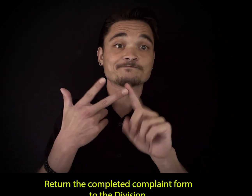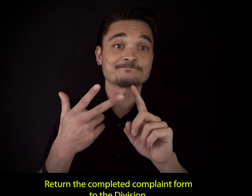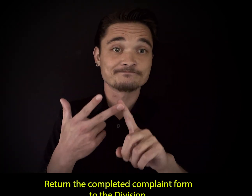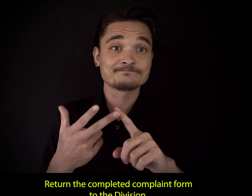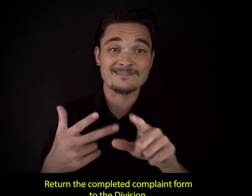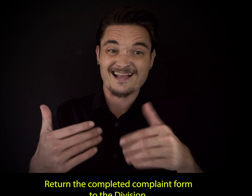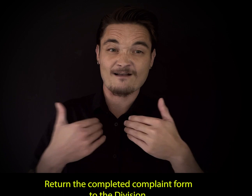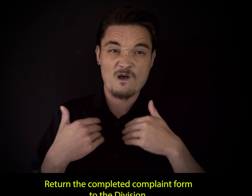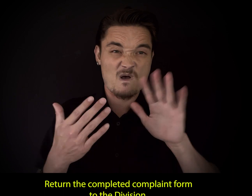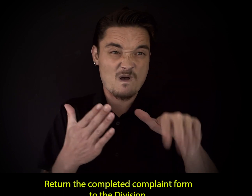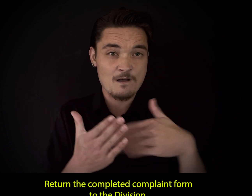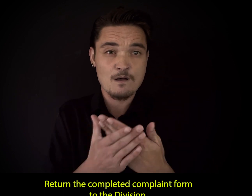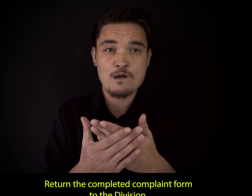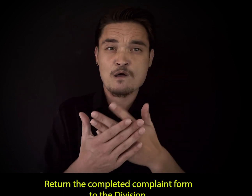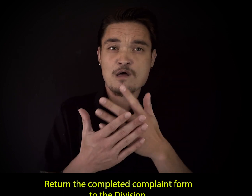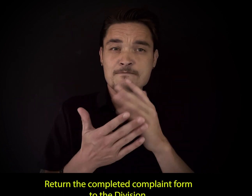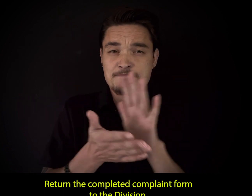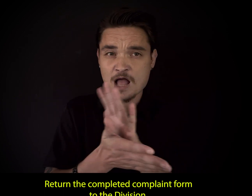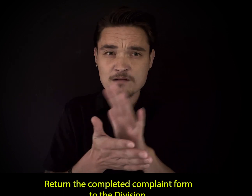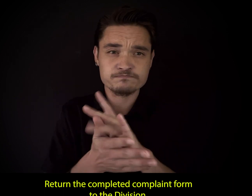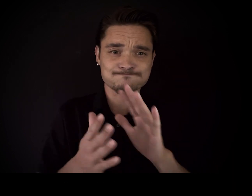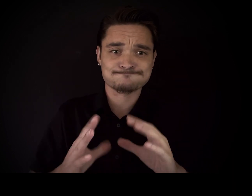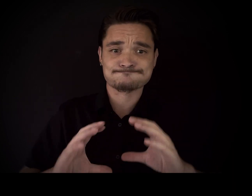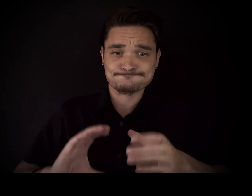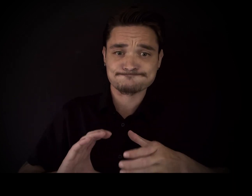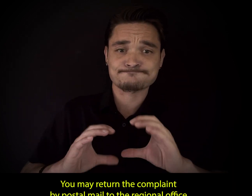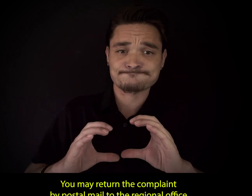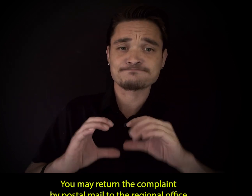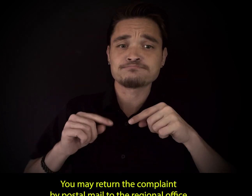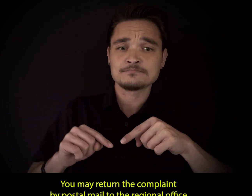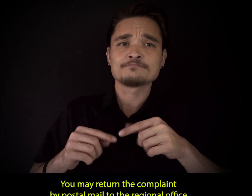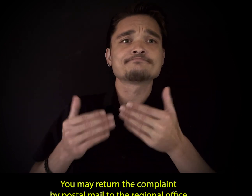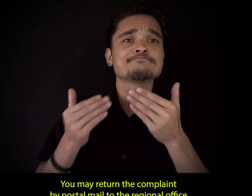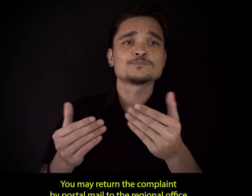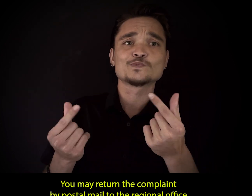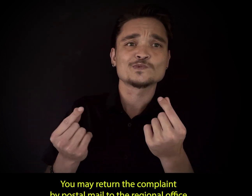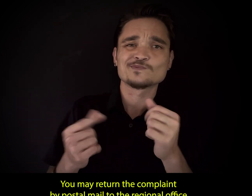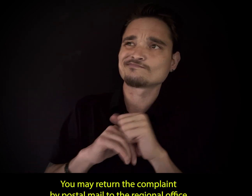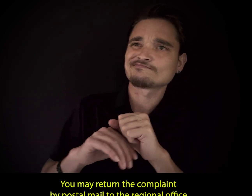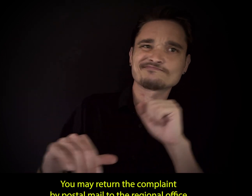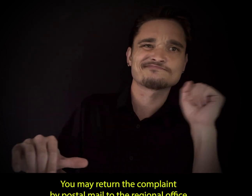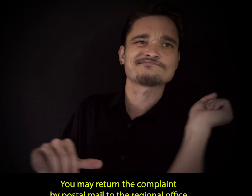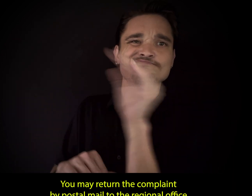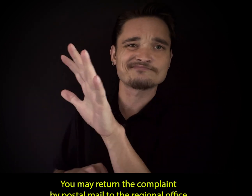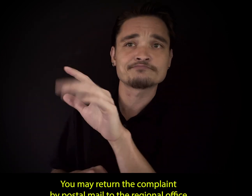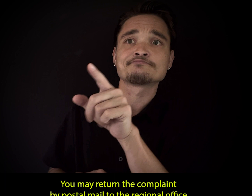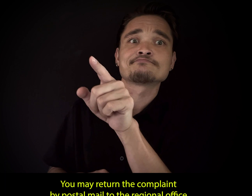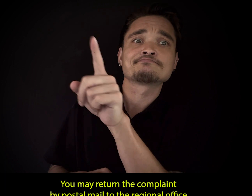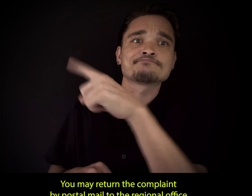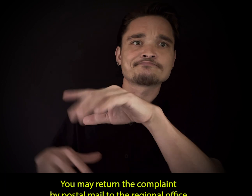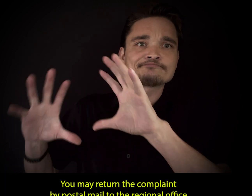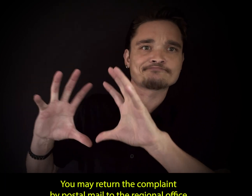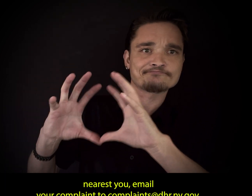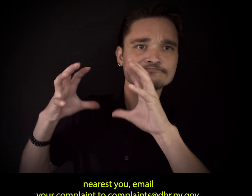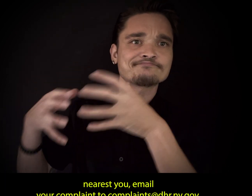Return the completed complaint form to the division. You may return the complaint by postal mail to the regional office nearest